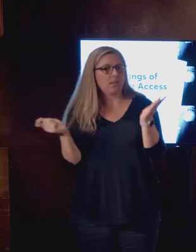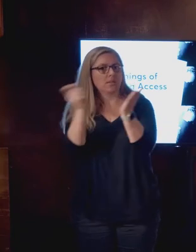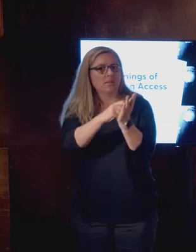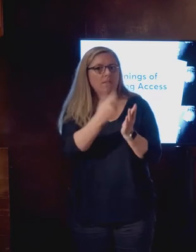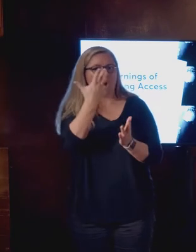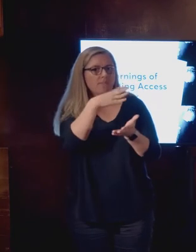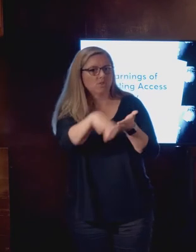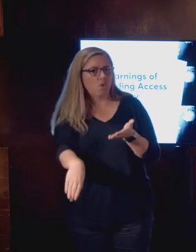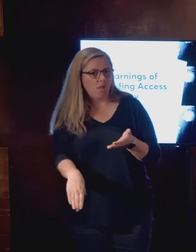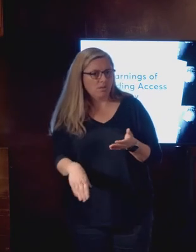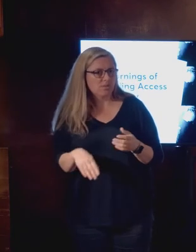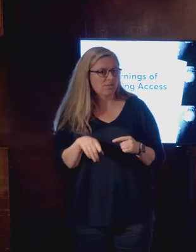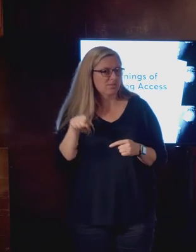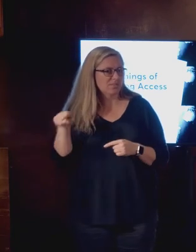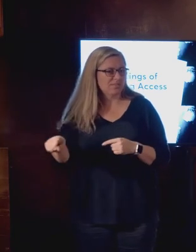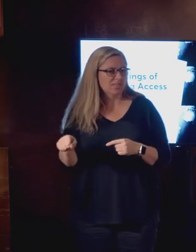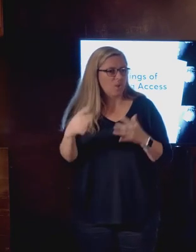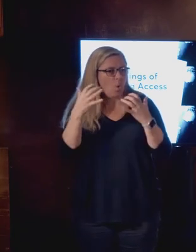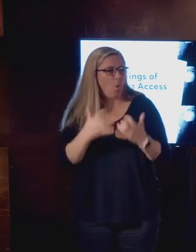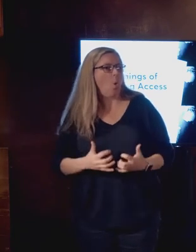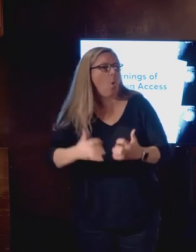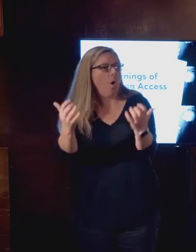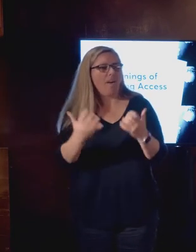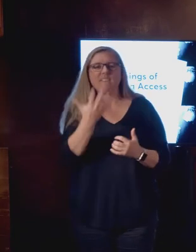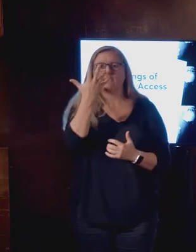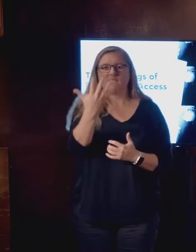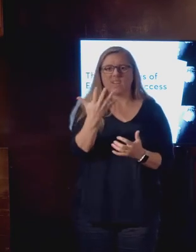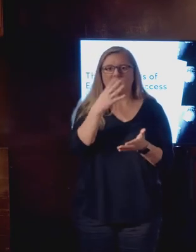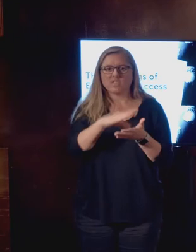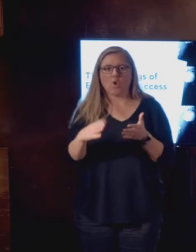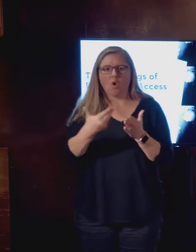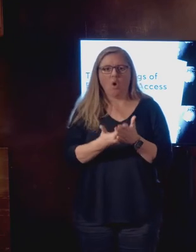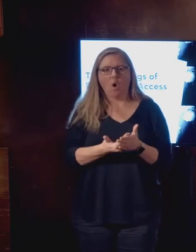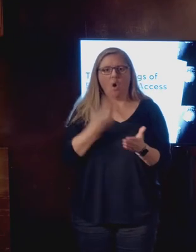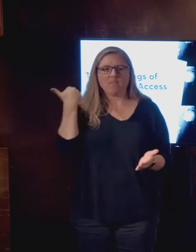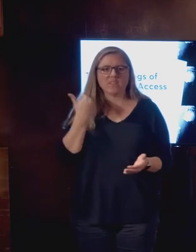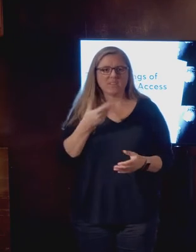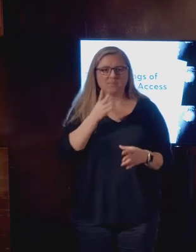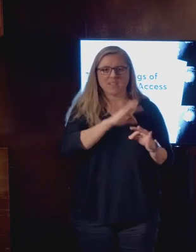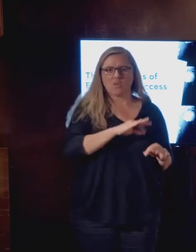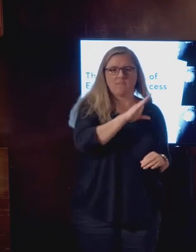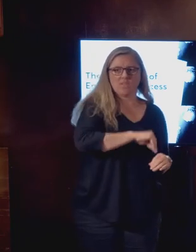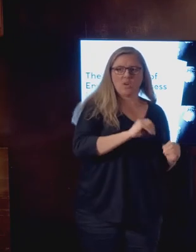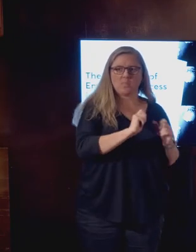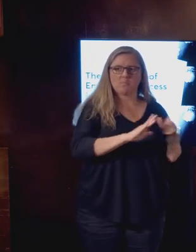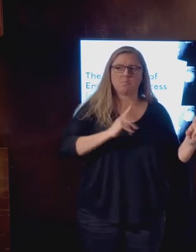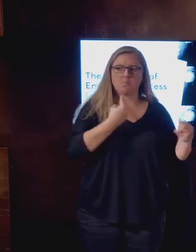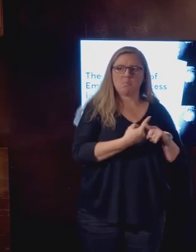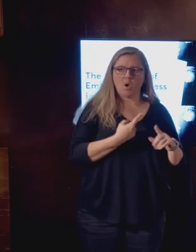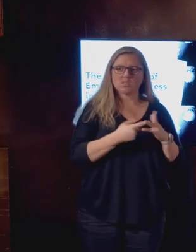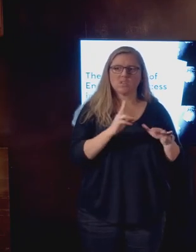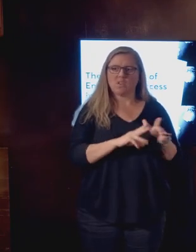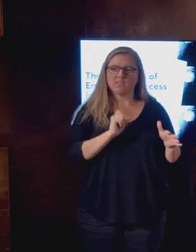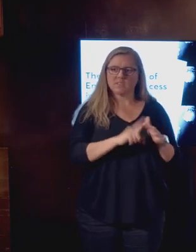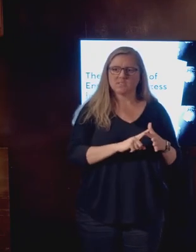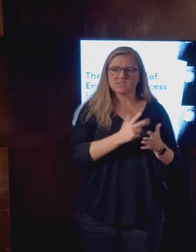$5 and then the audience member got $5 off, but it didn't take away from the box office fee that